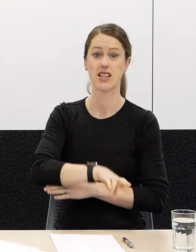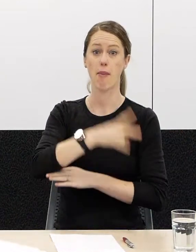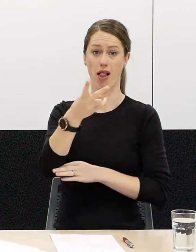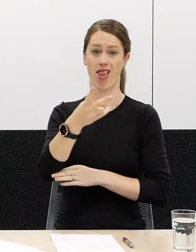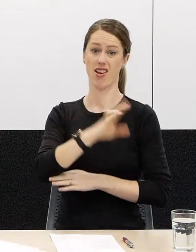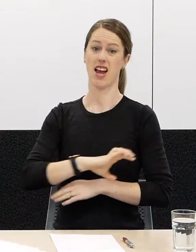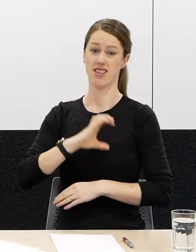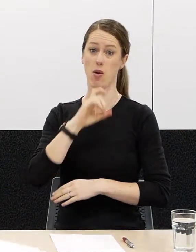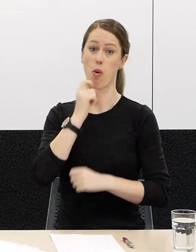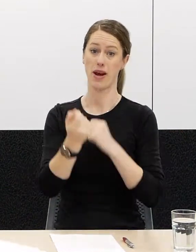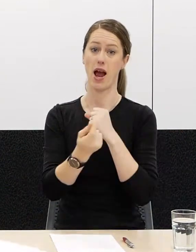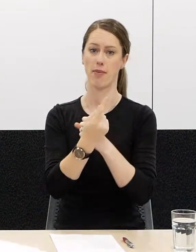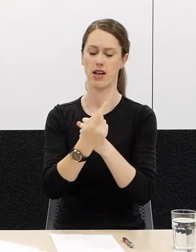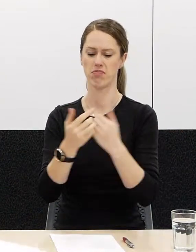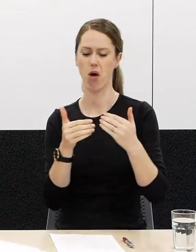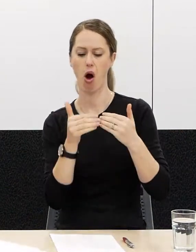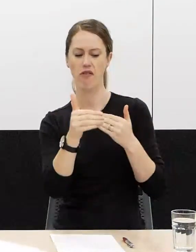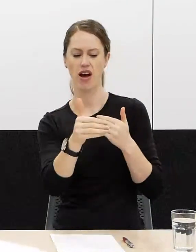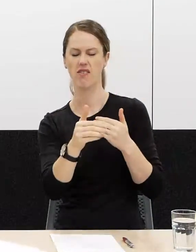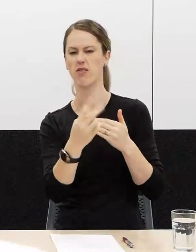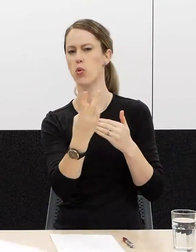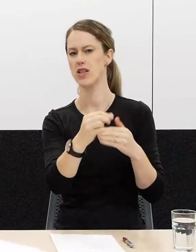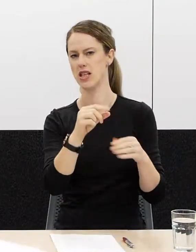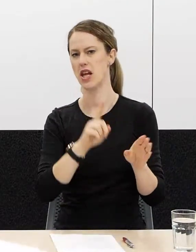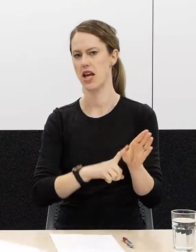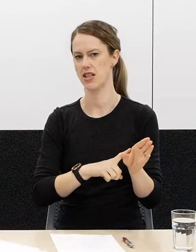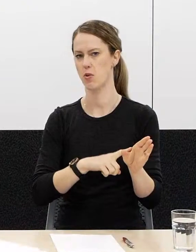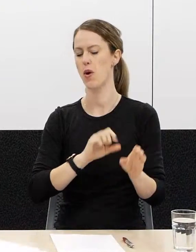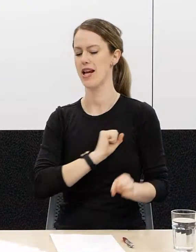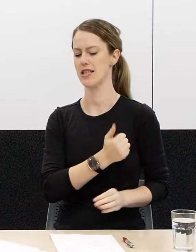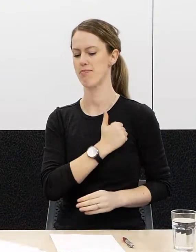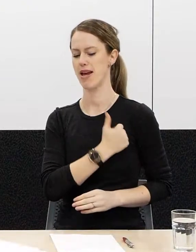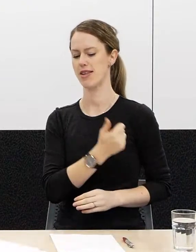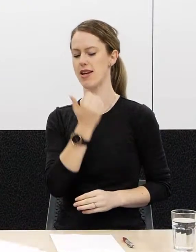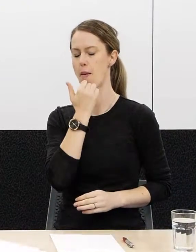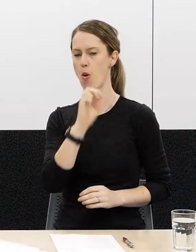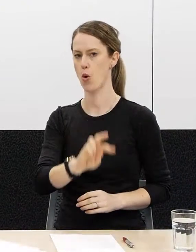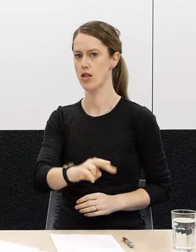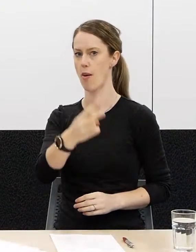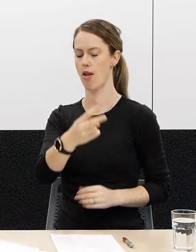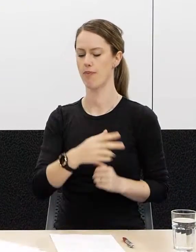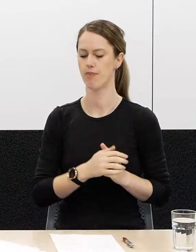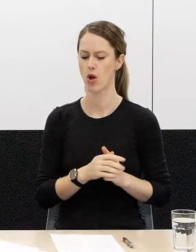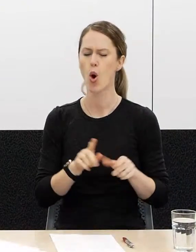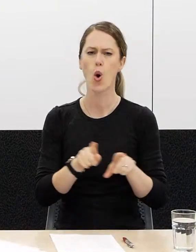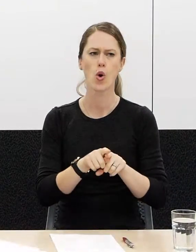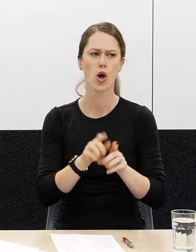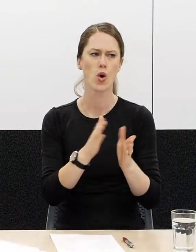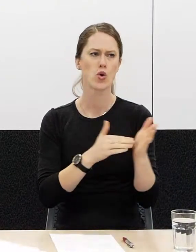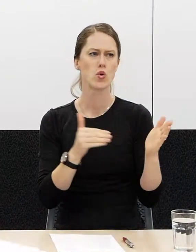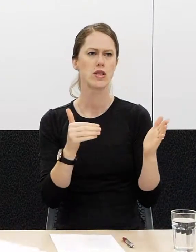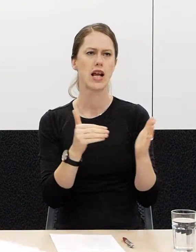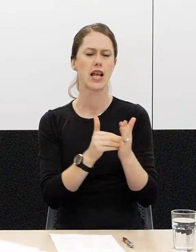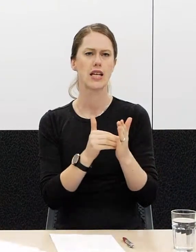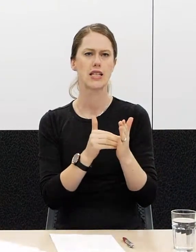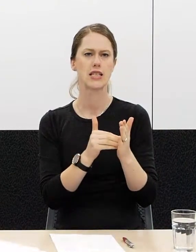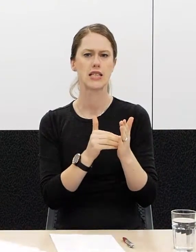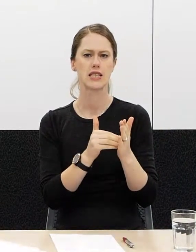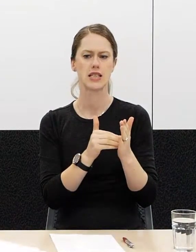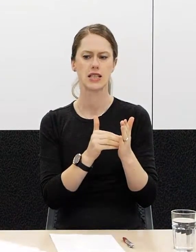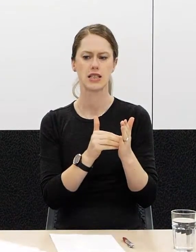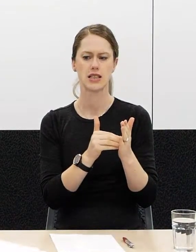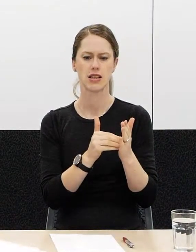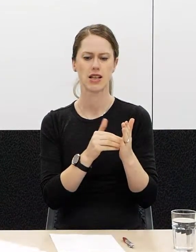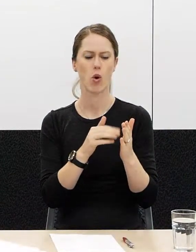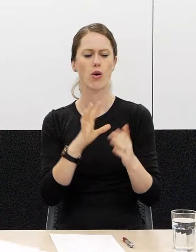cancer cases over the next 2 decades in New Zealand. And on top of this, New Zealand doesn't affect the population